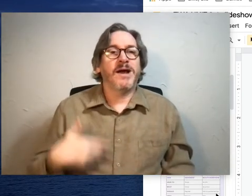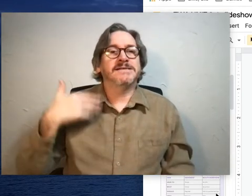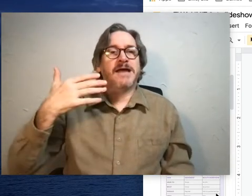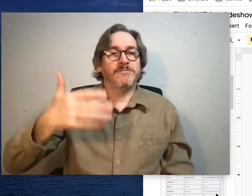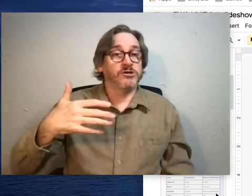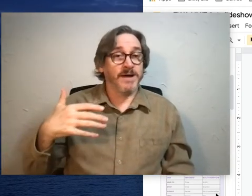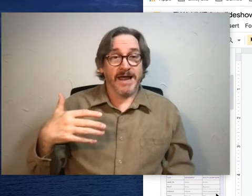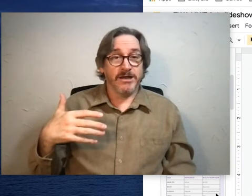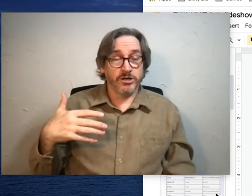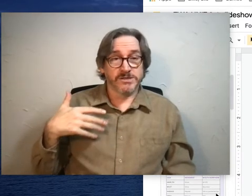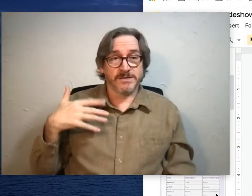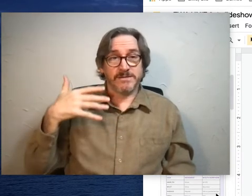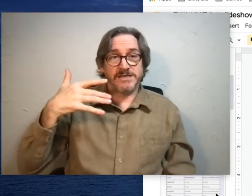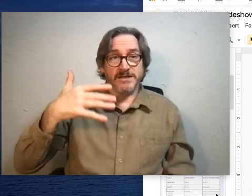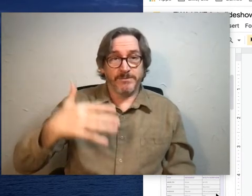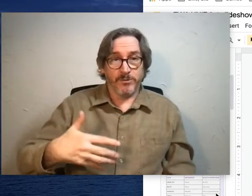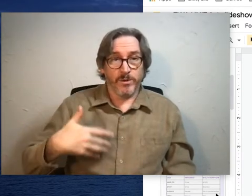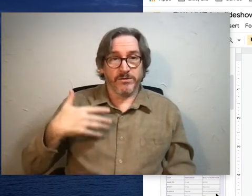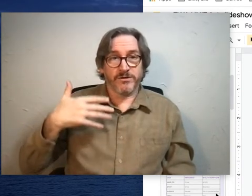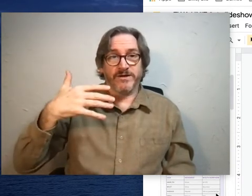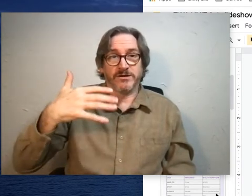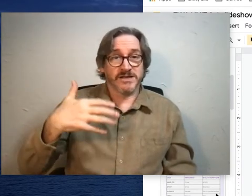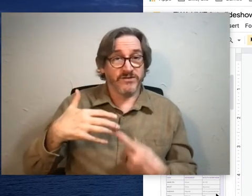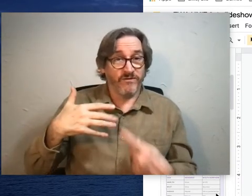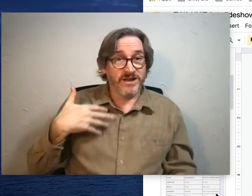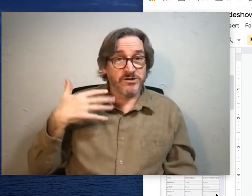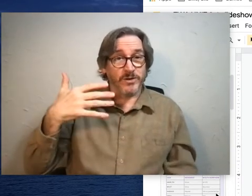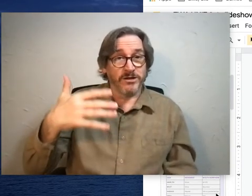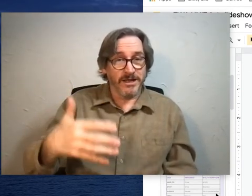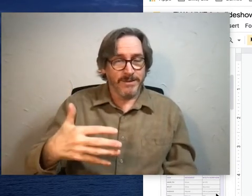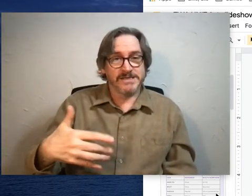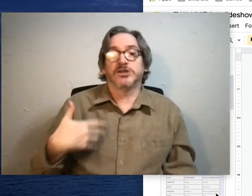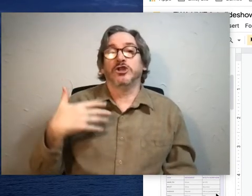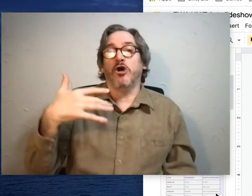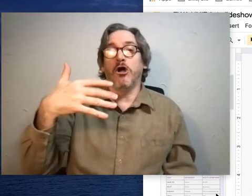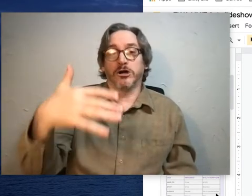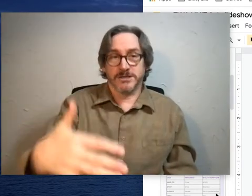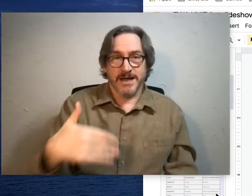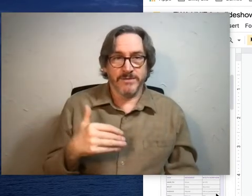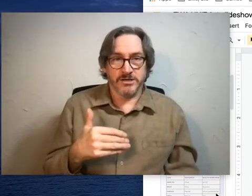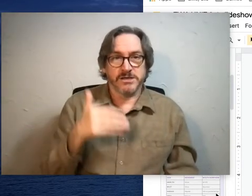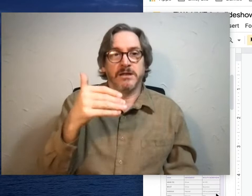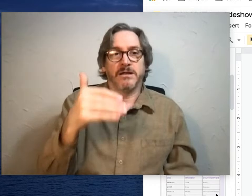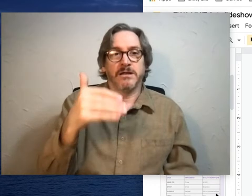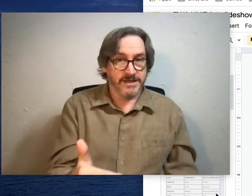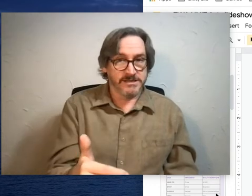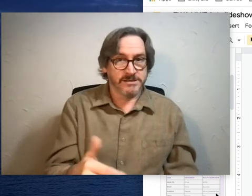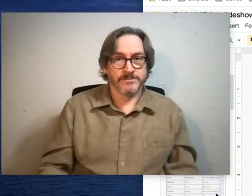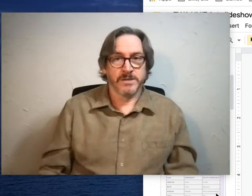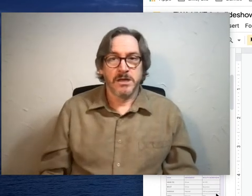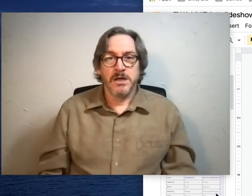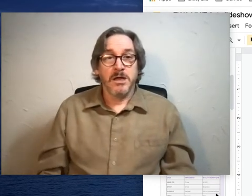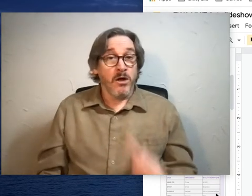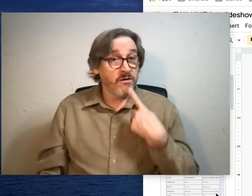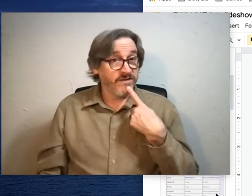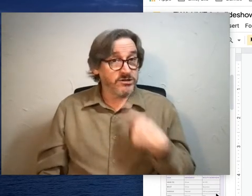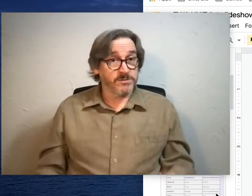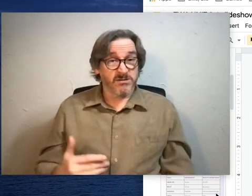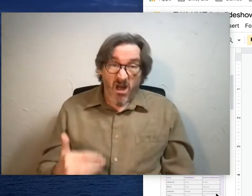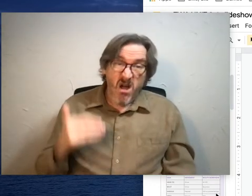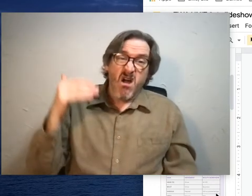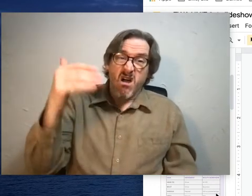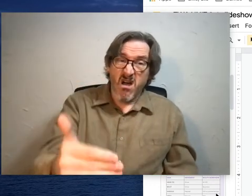So as time goes by, and you will sometimes see people wiggle their fingers. If the fingers wiggle, it means it's a longer time than just this.